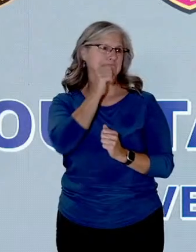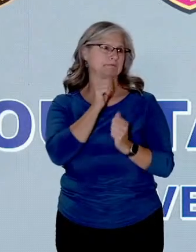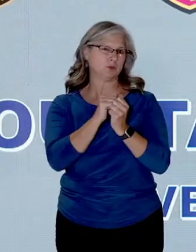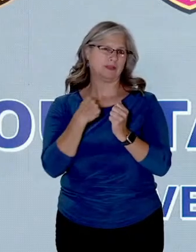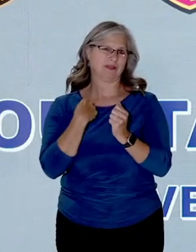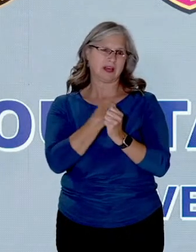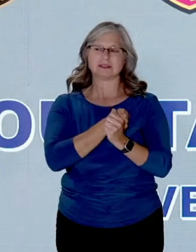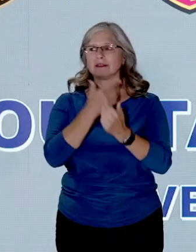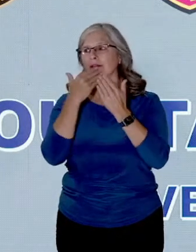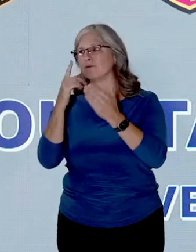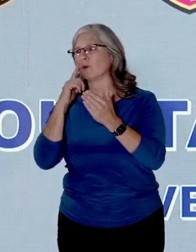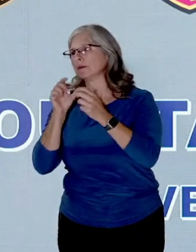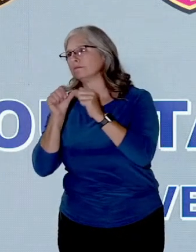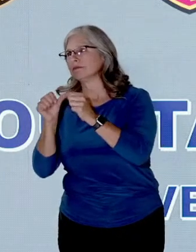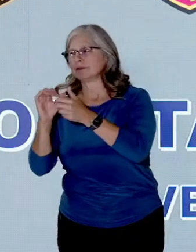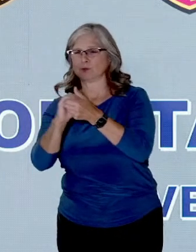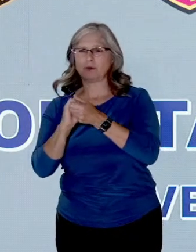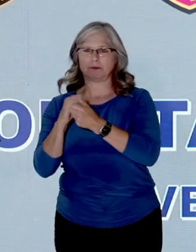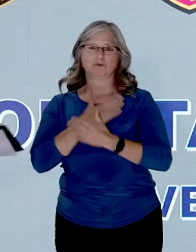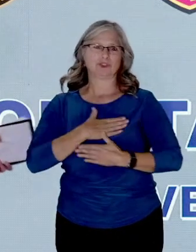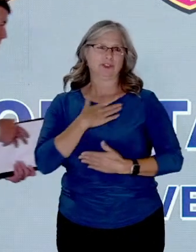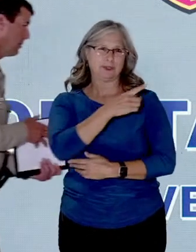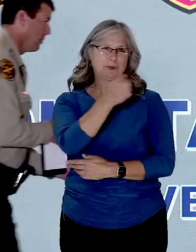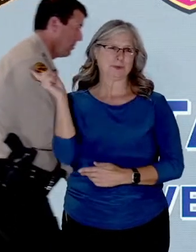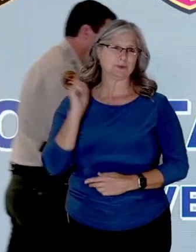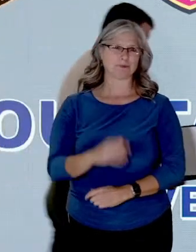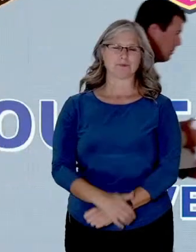you for continued cooperation. We appreciate you.